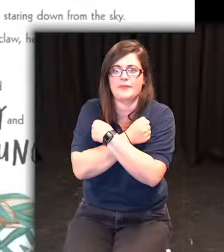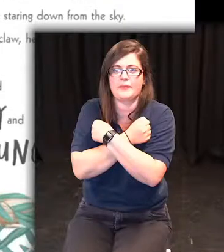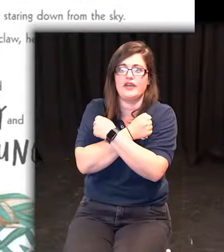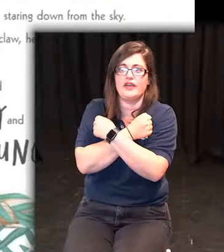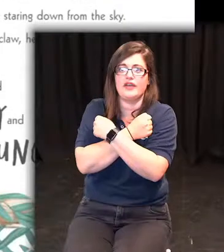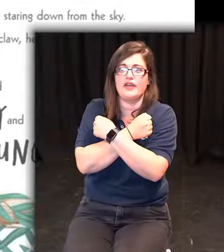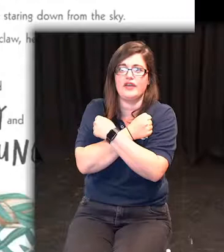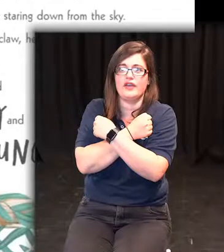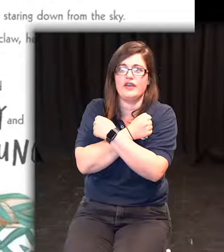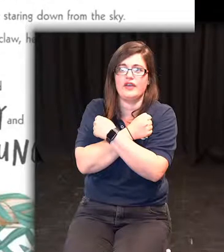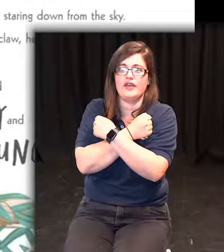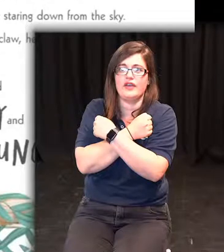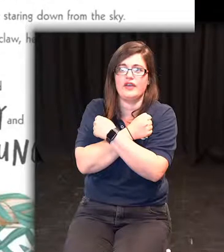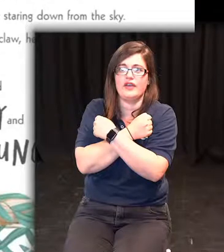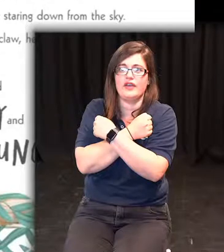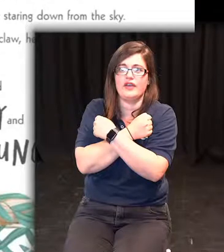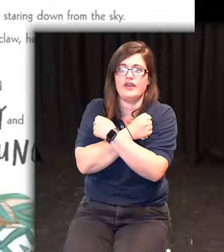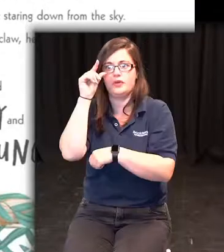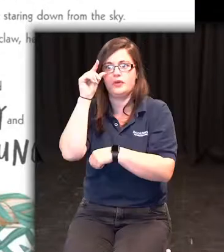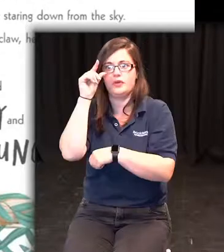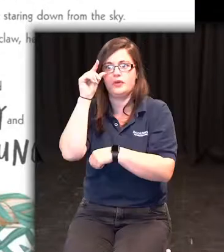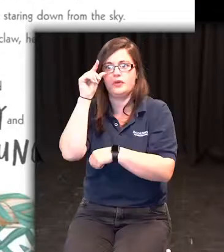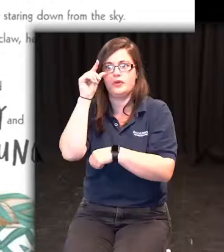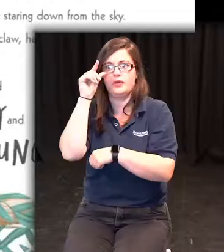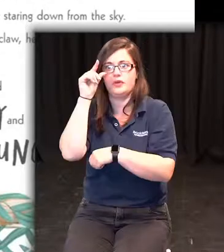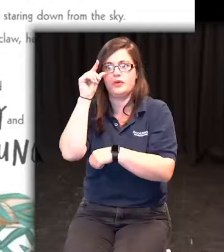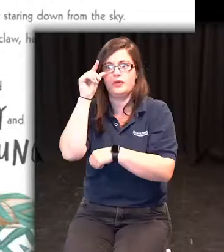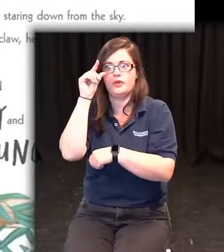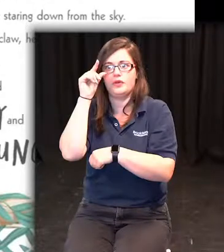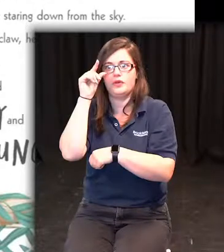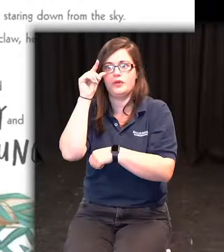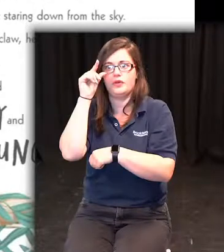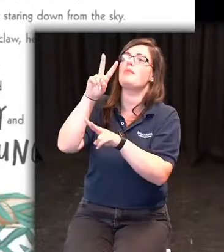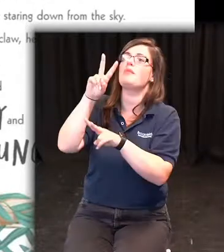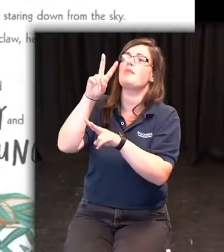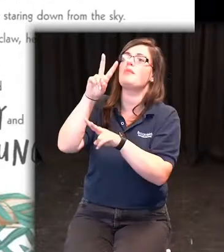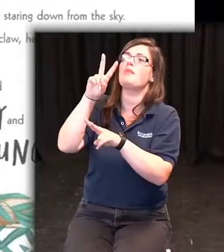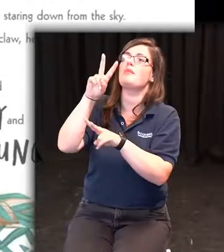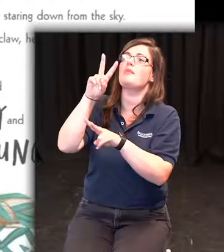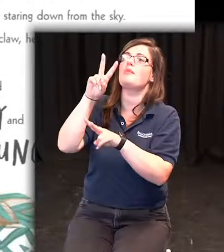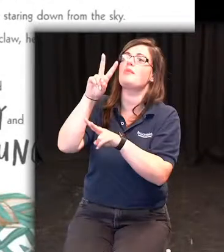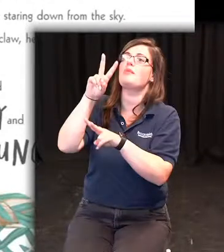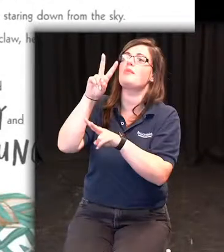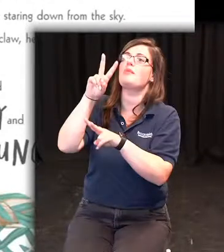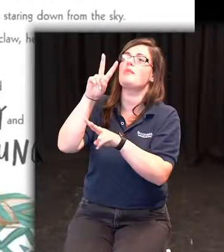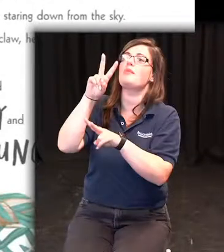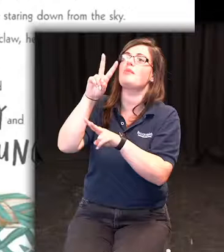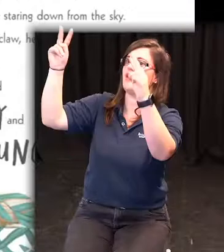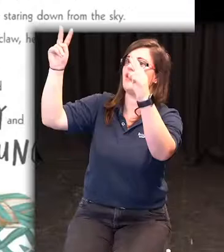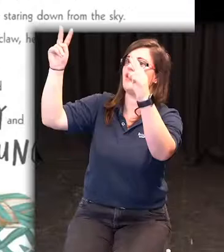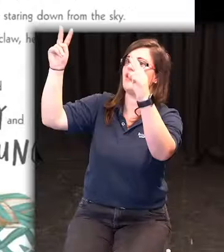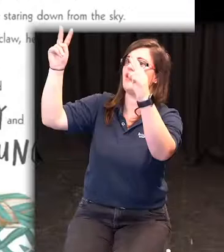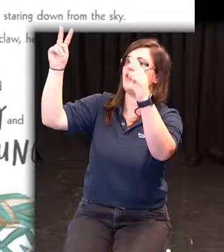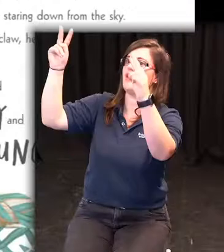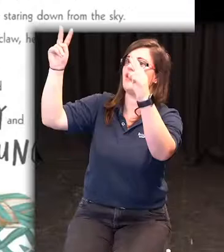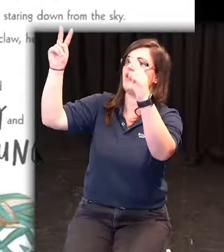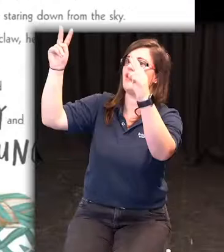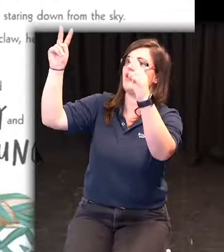Kevin, he carefully opened one eye and looked up at the love staring down from the sky.